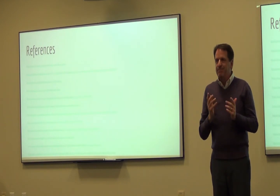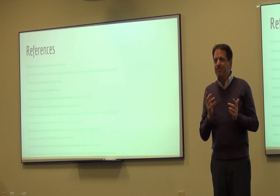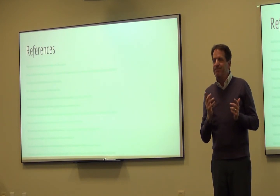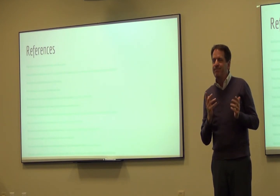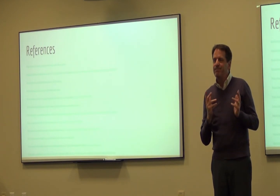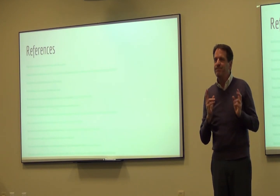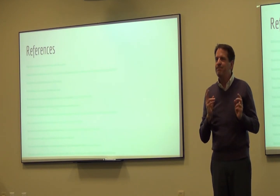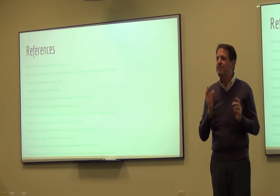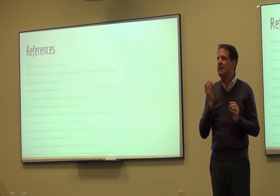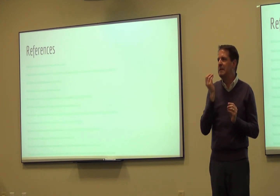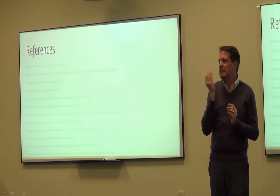But he